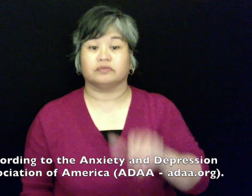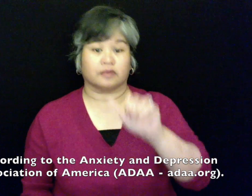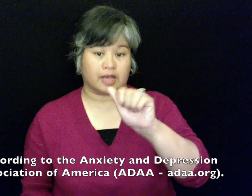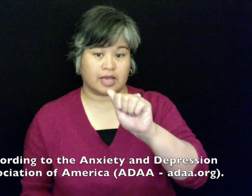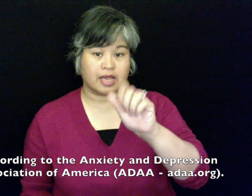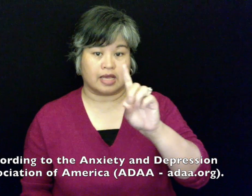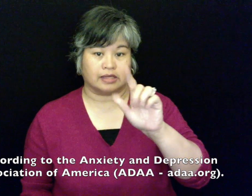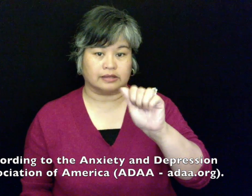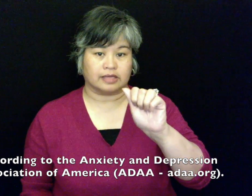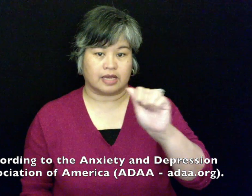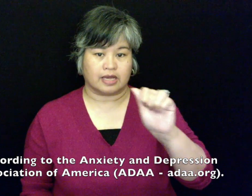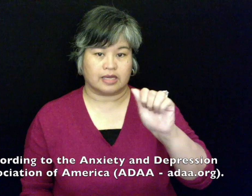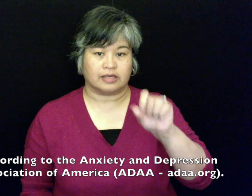ADAA.org.